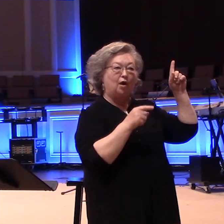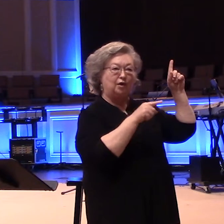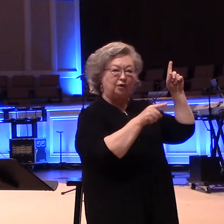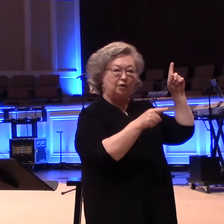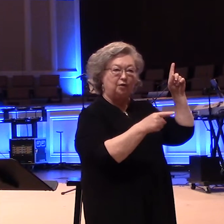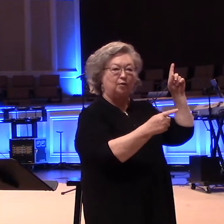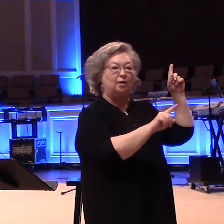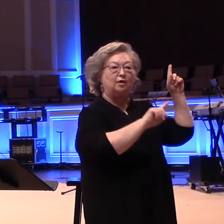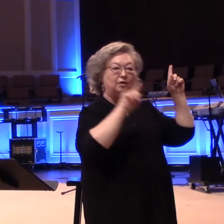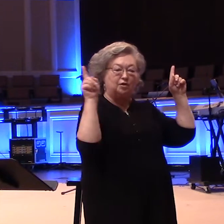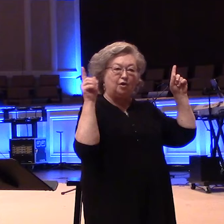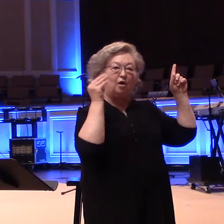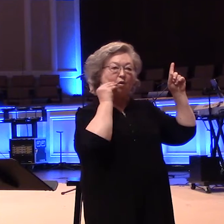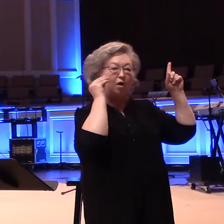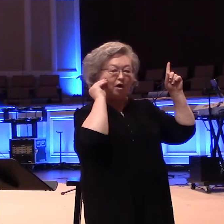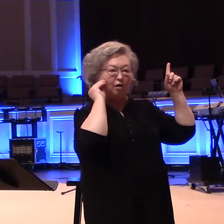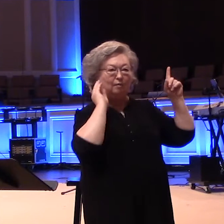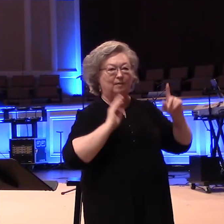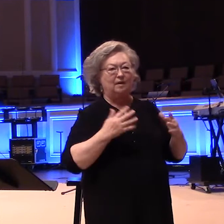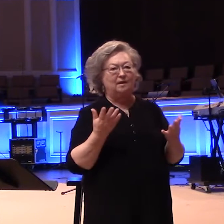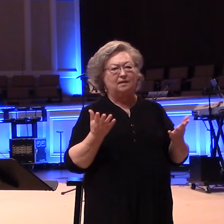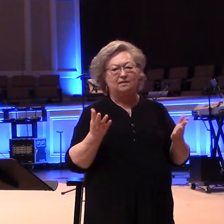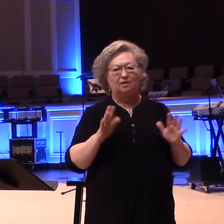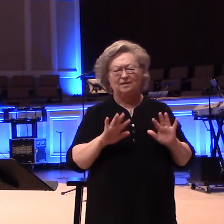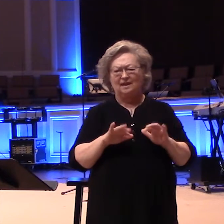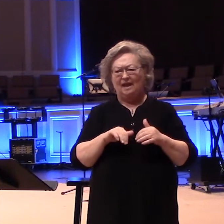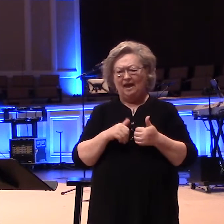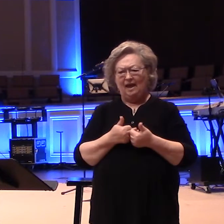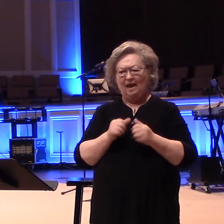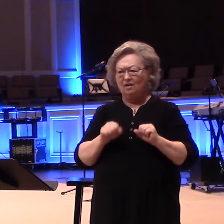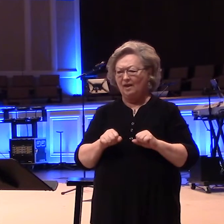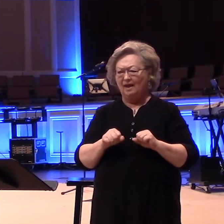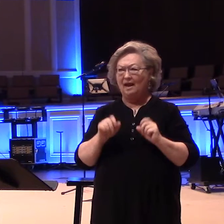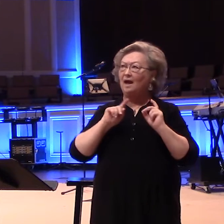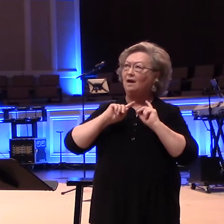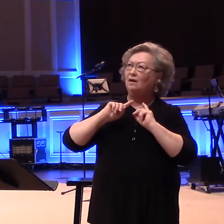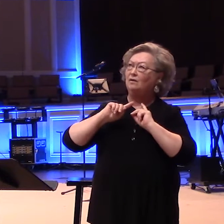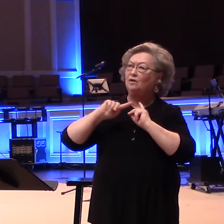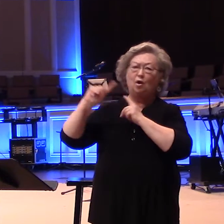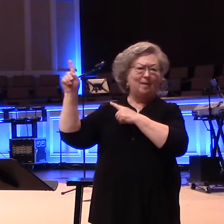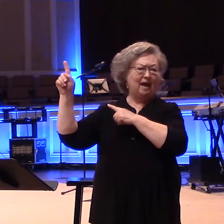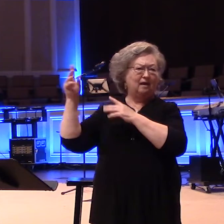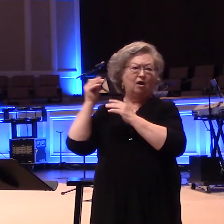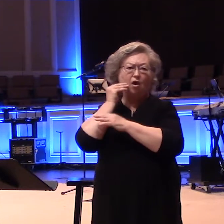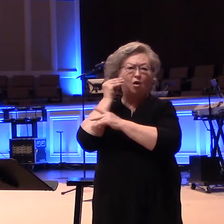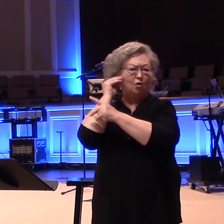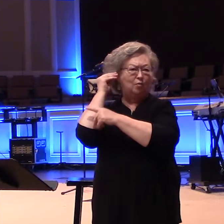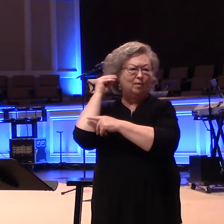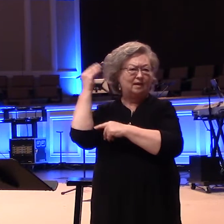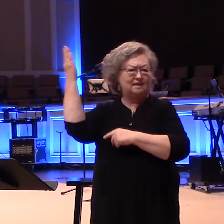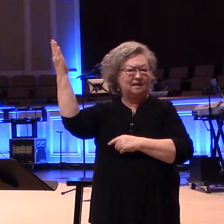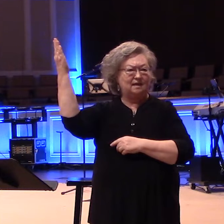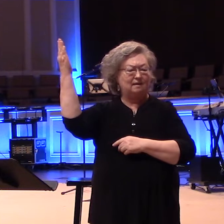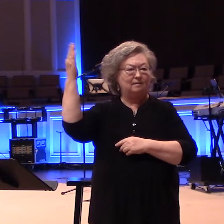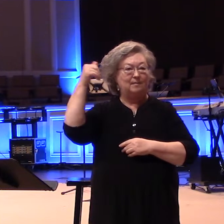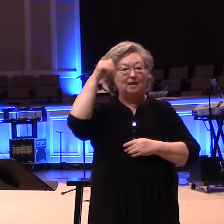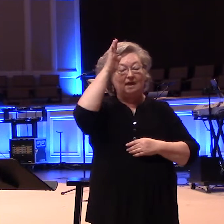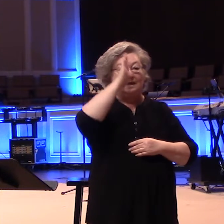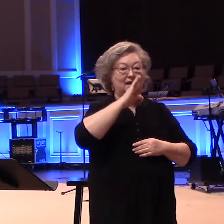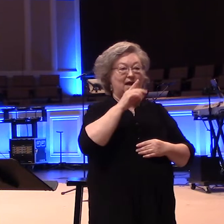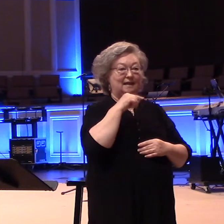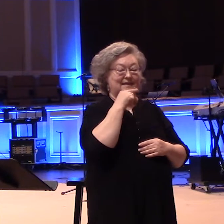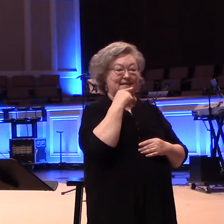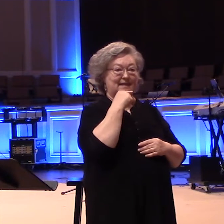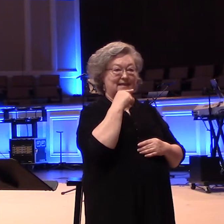But you say, how do we return? Isn't that a good question this morning? How do we come back? How do we come home? And God says this, will a